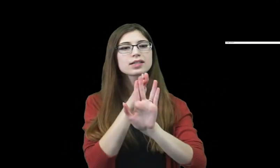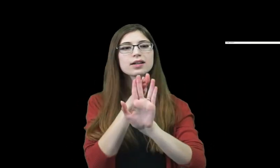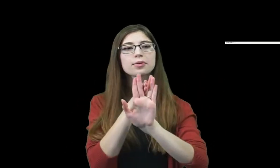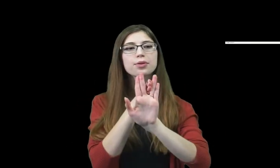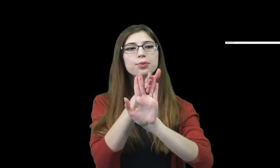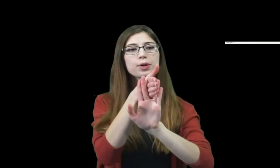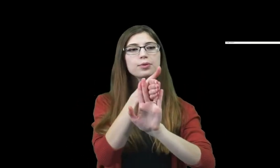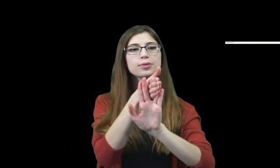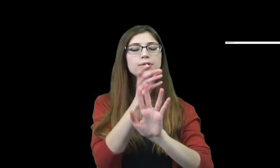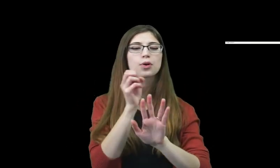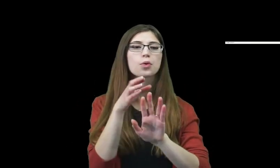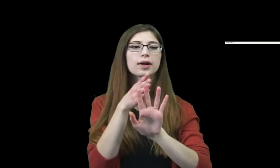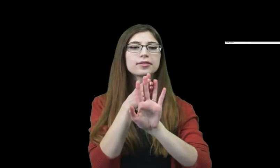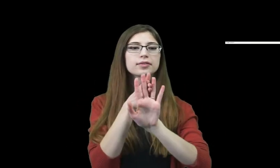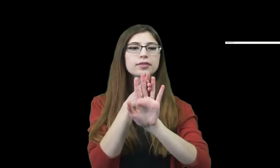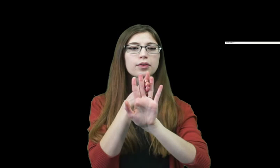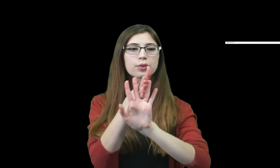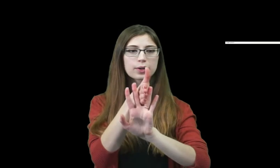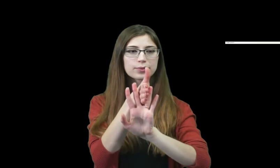So through or through.